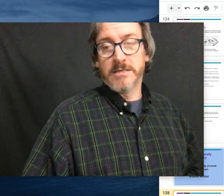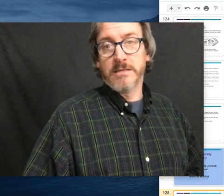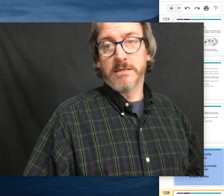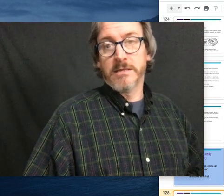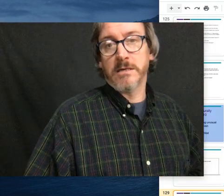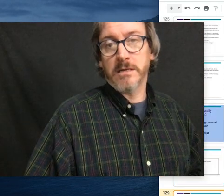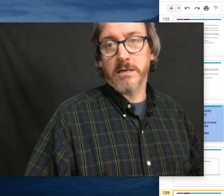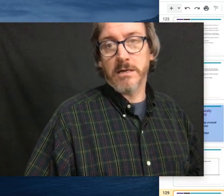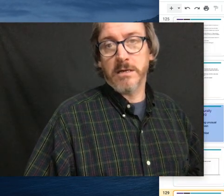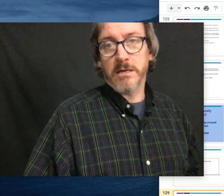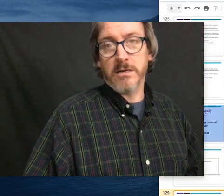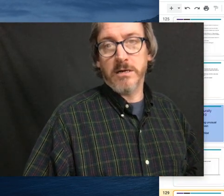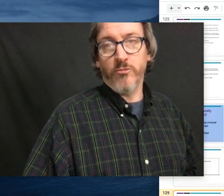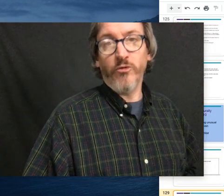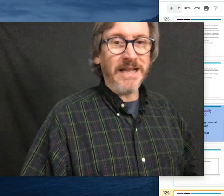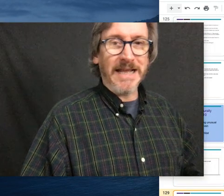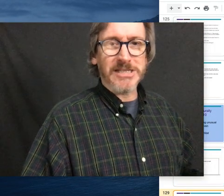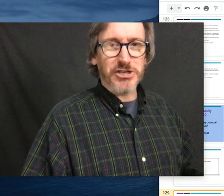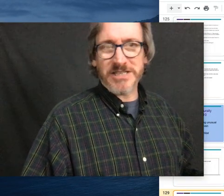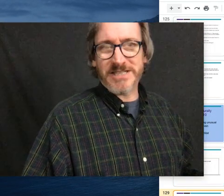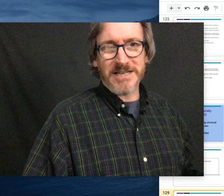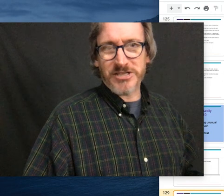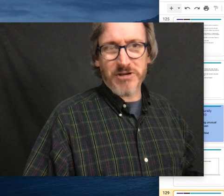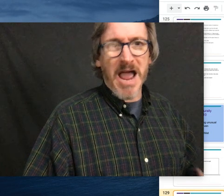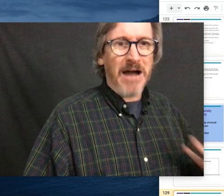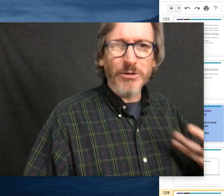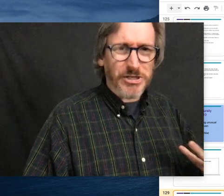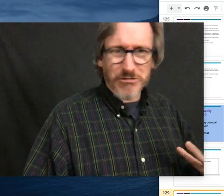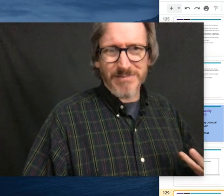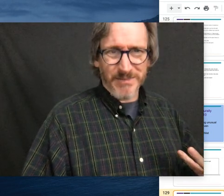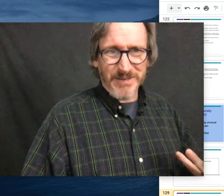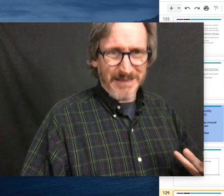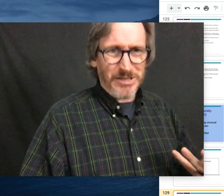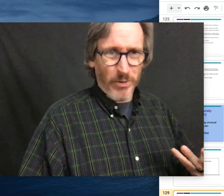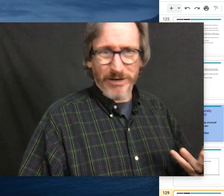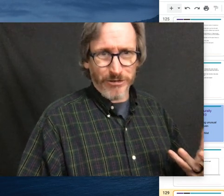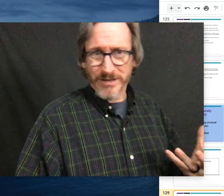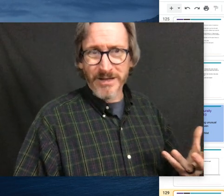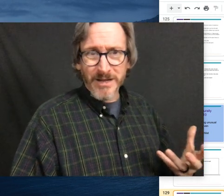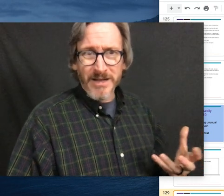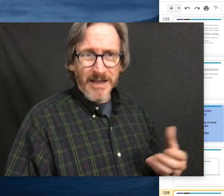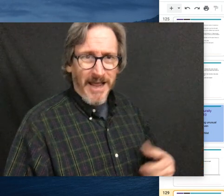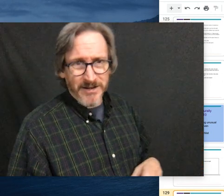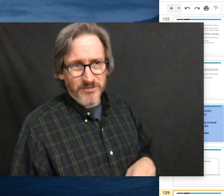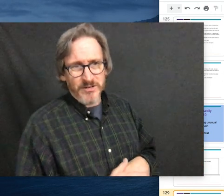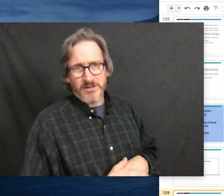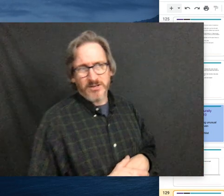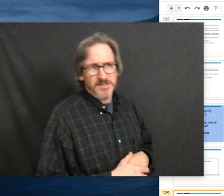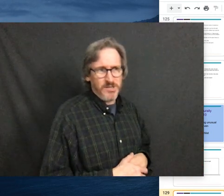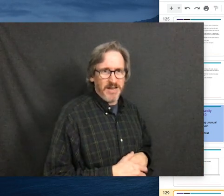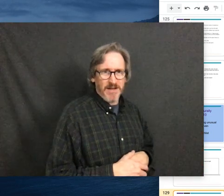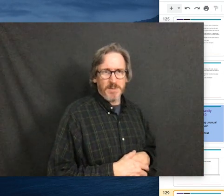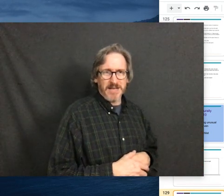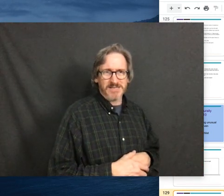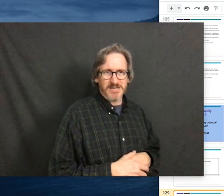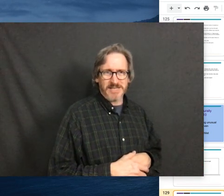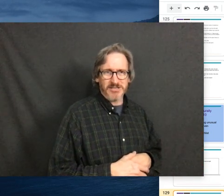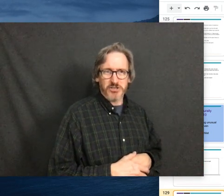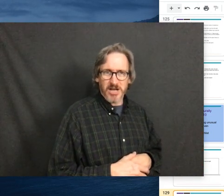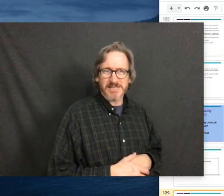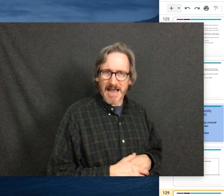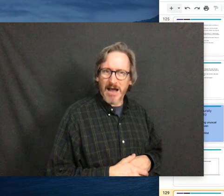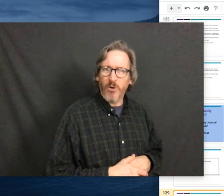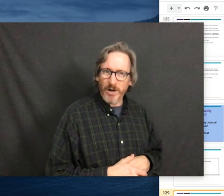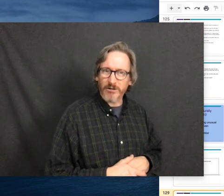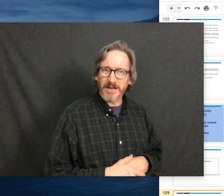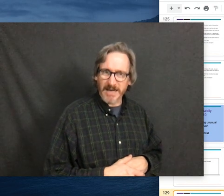And really, it's just that how do you describe something that's weird? And so that everybody else understands